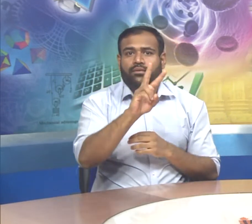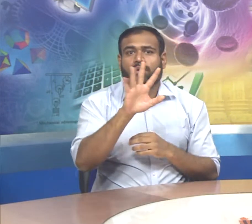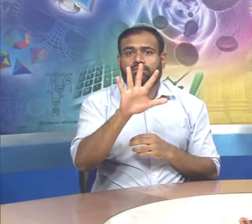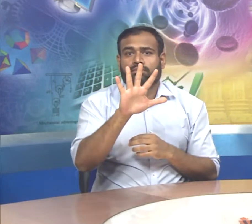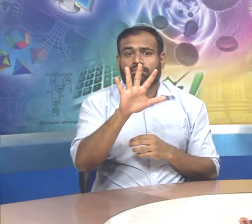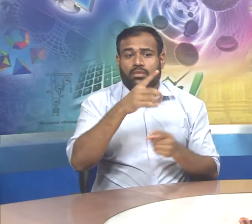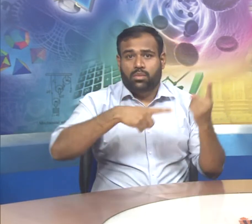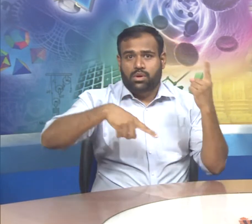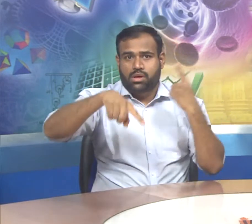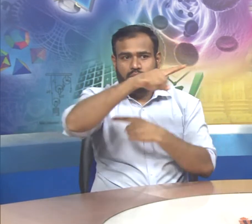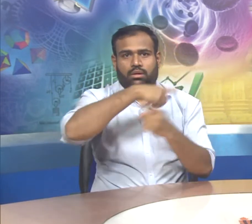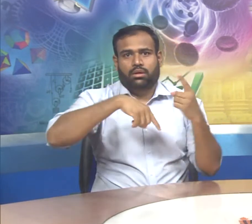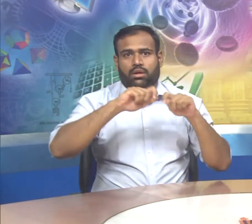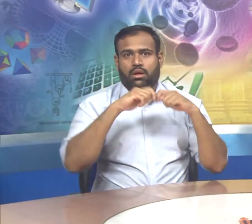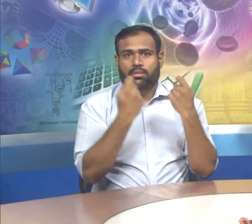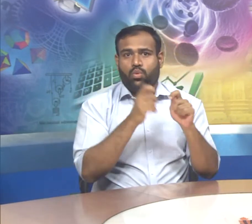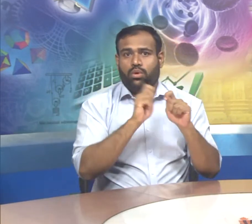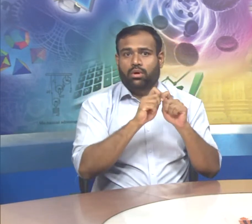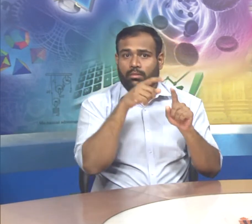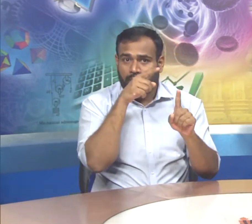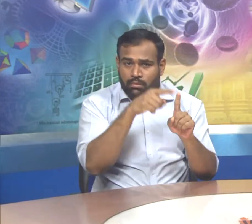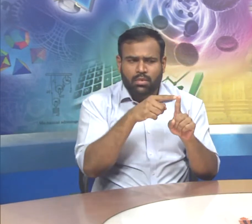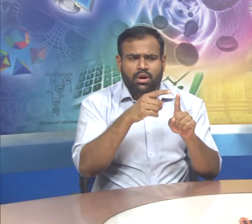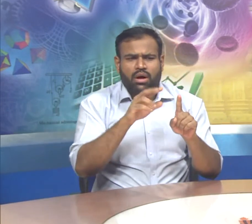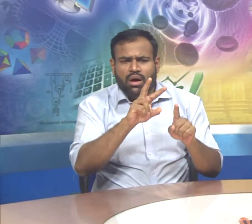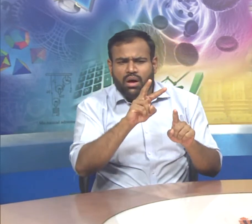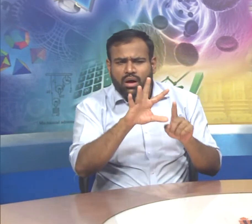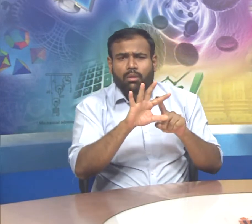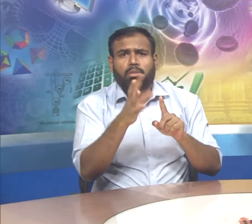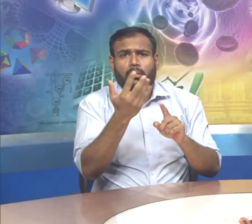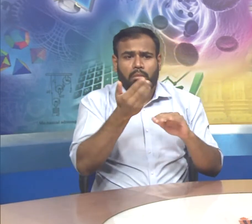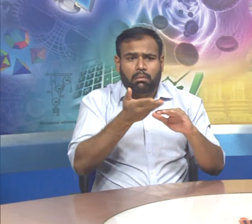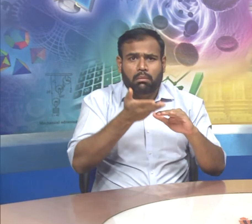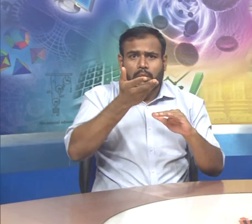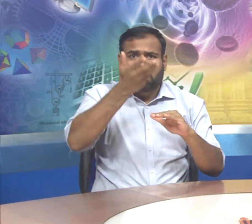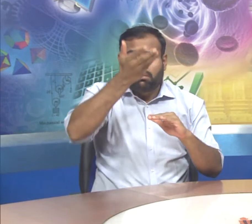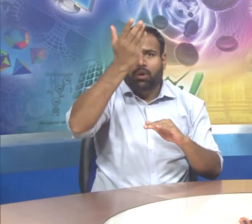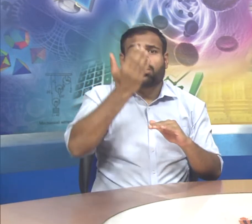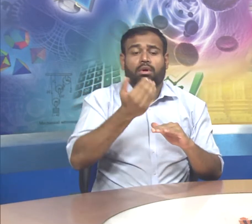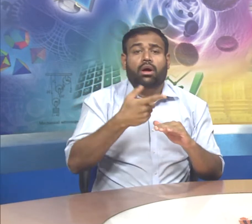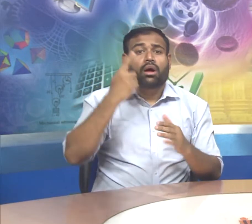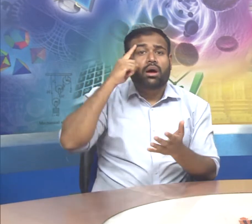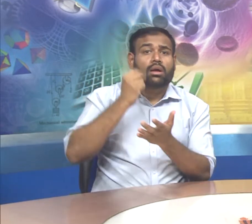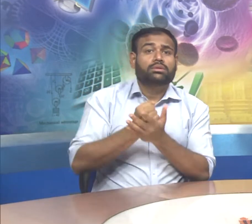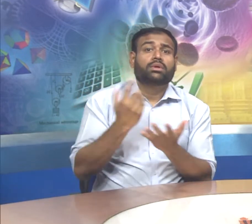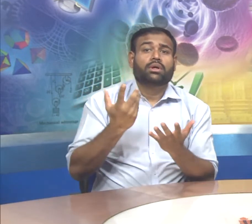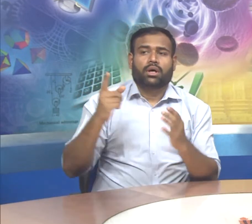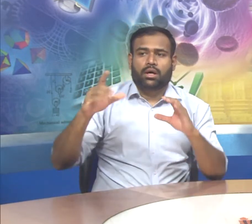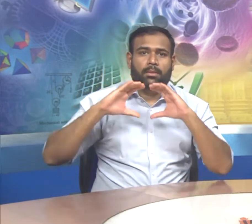The Parliament may increase the number of judges if it deems